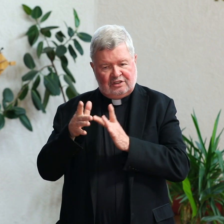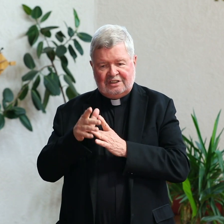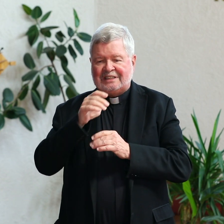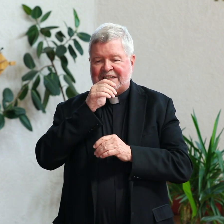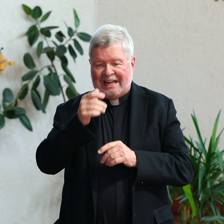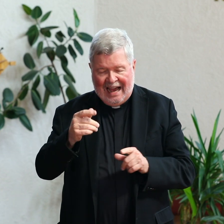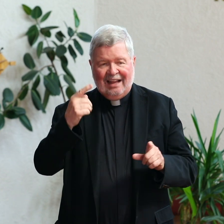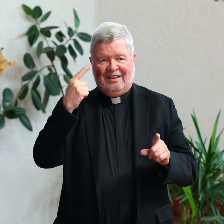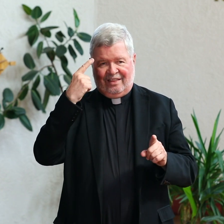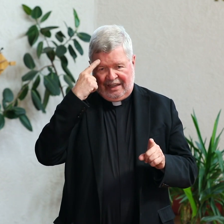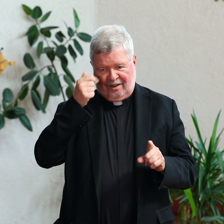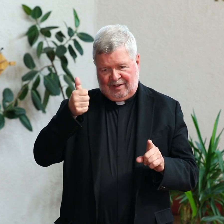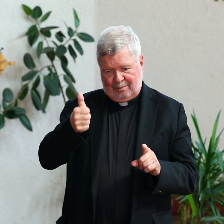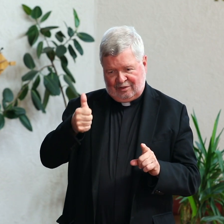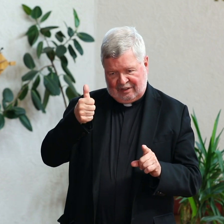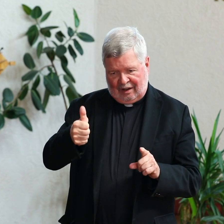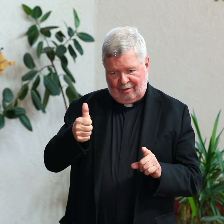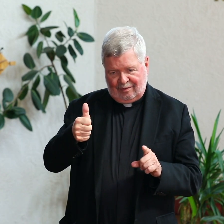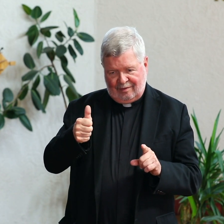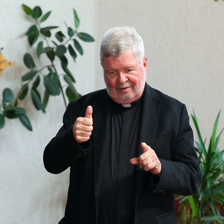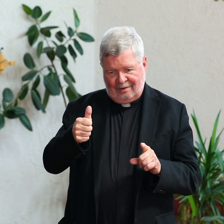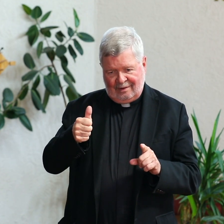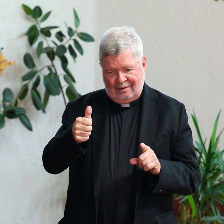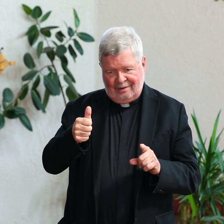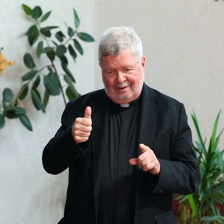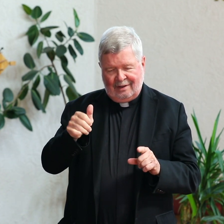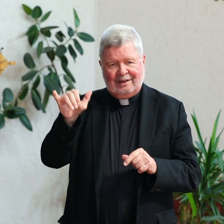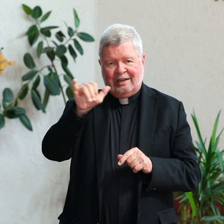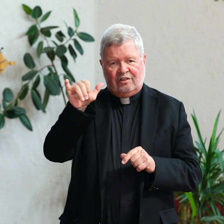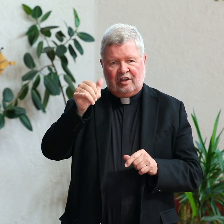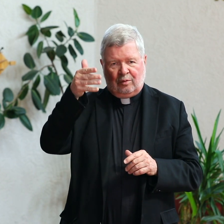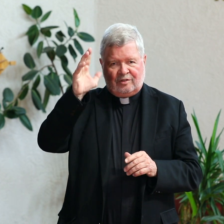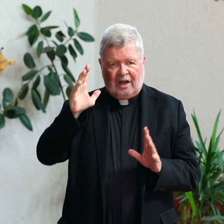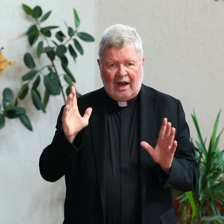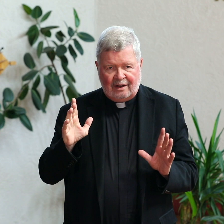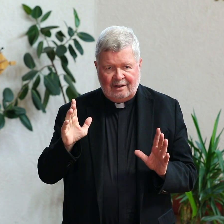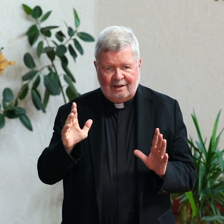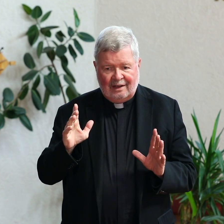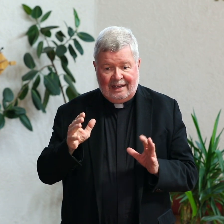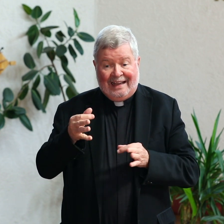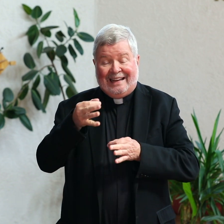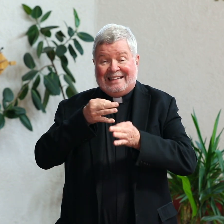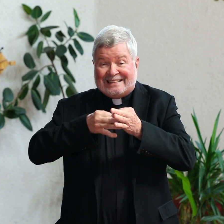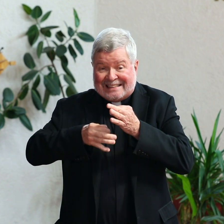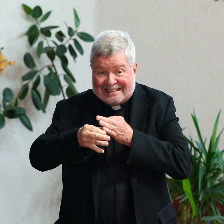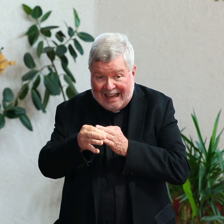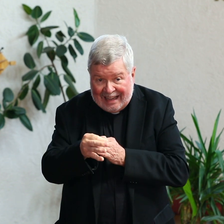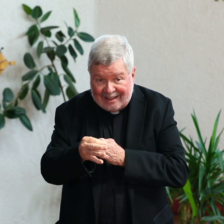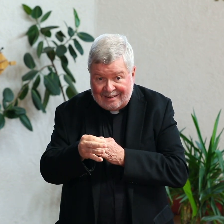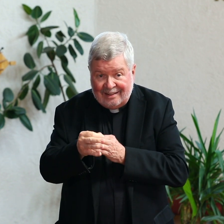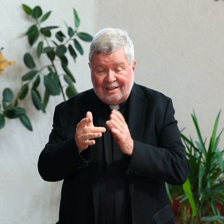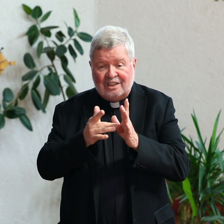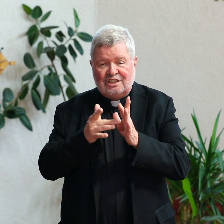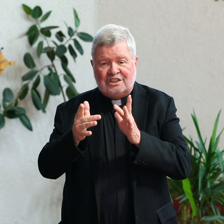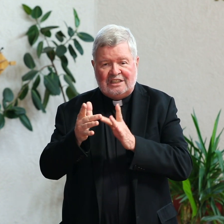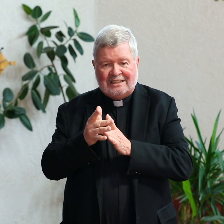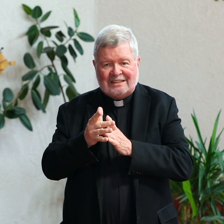did not think of himself as equal to God. Instead,